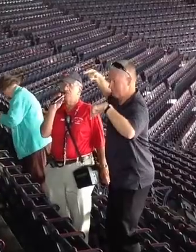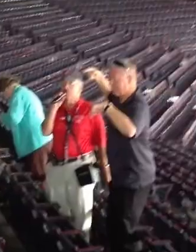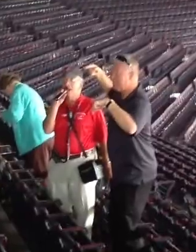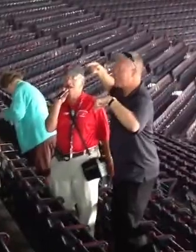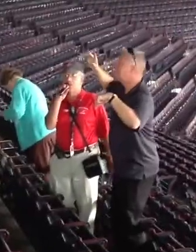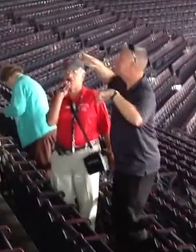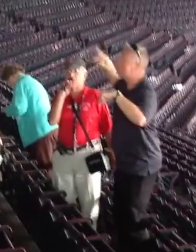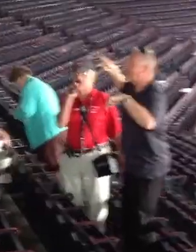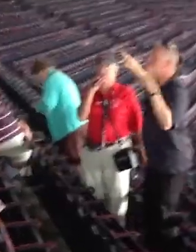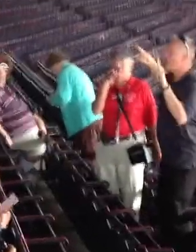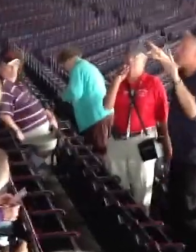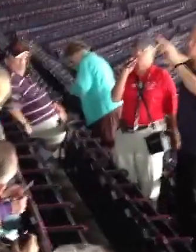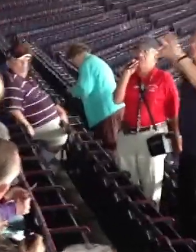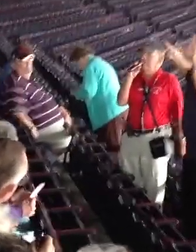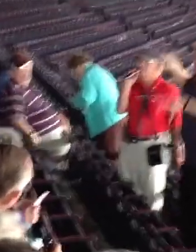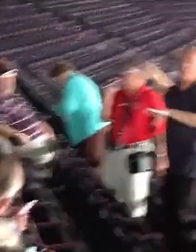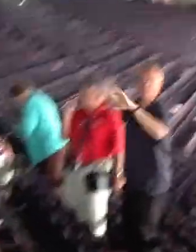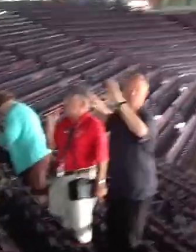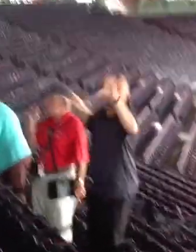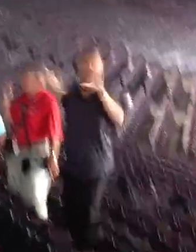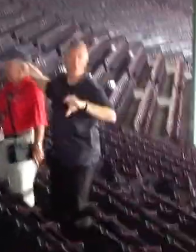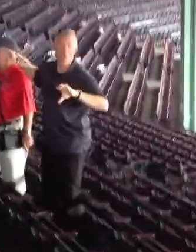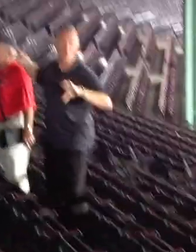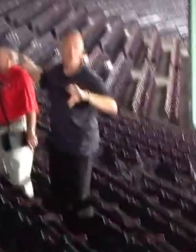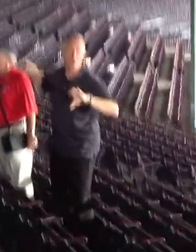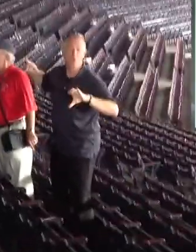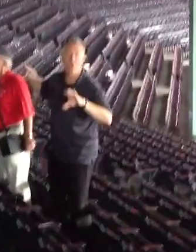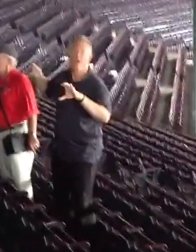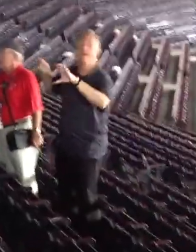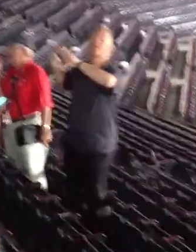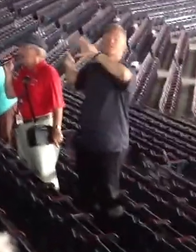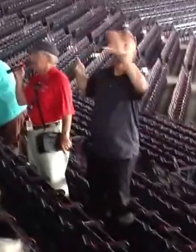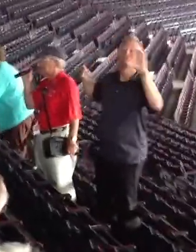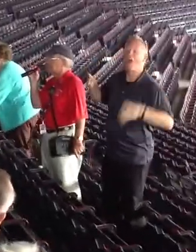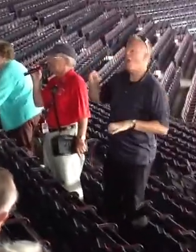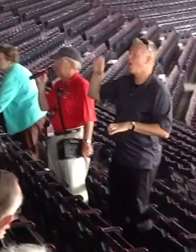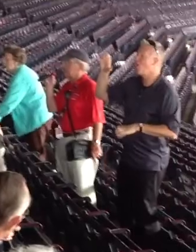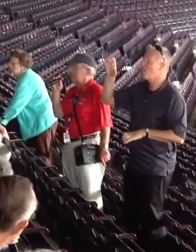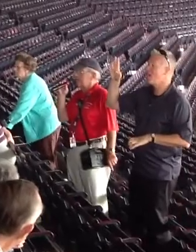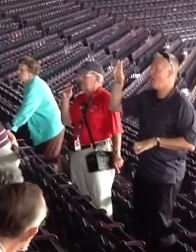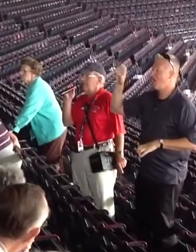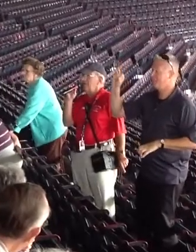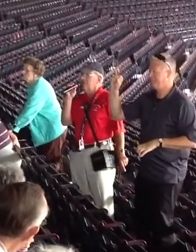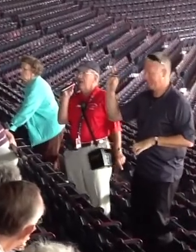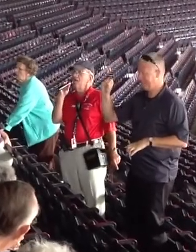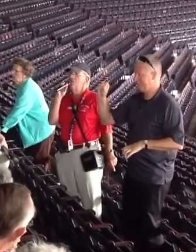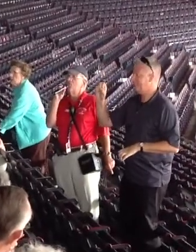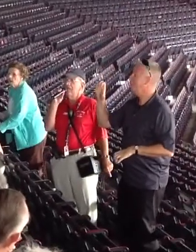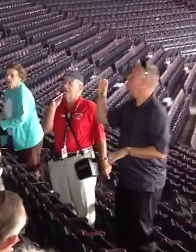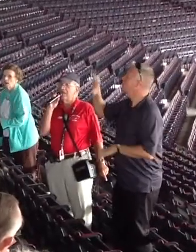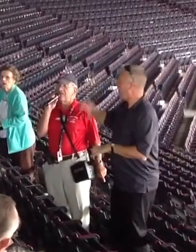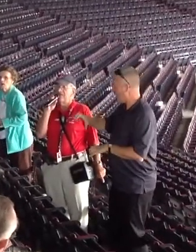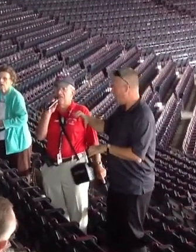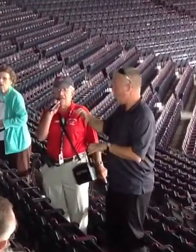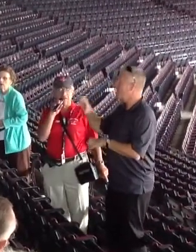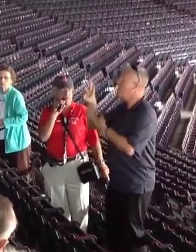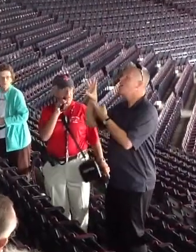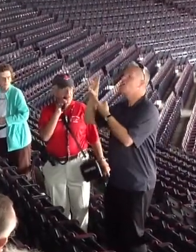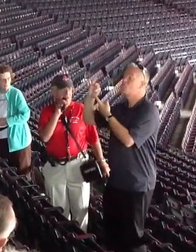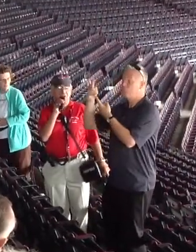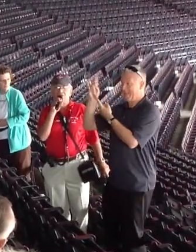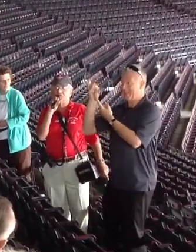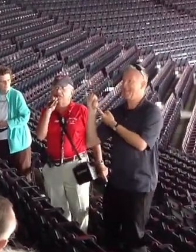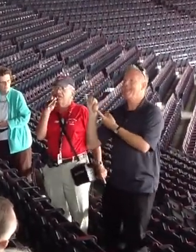in Chicago. It is home of the Chicago Cubs. Okay, Wrigley